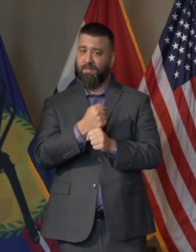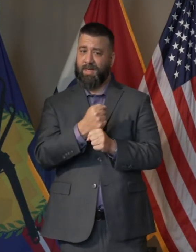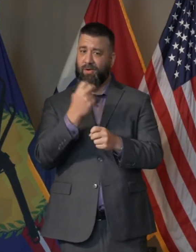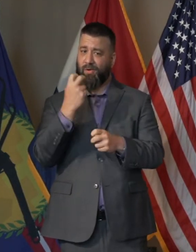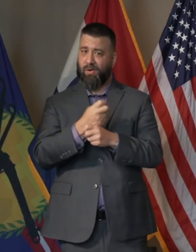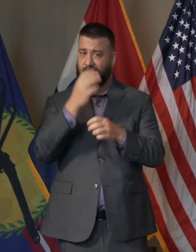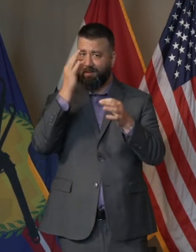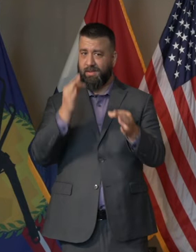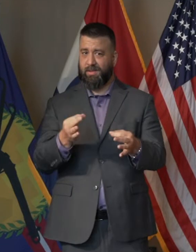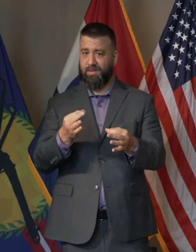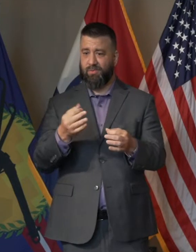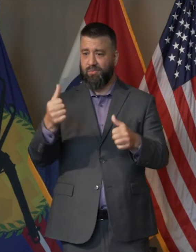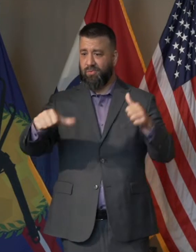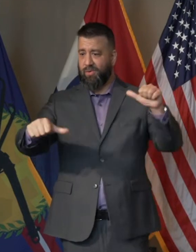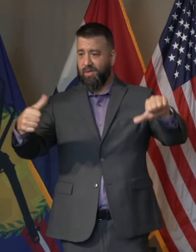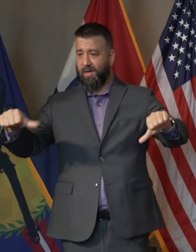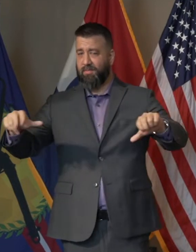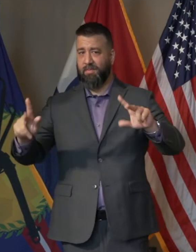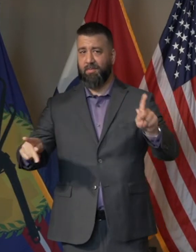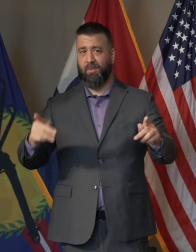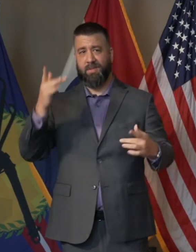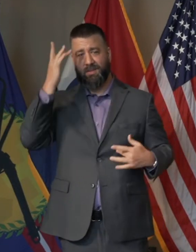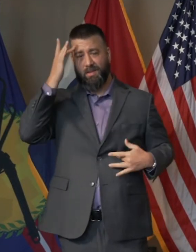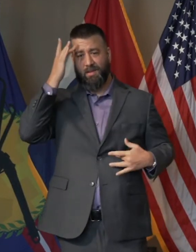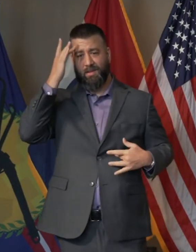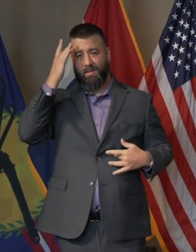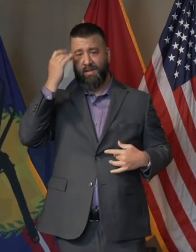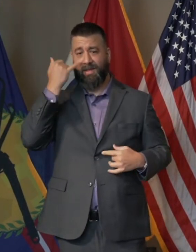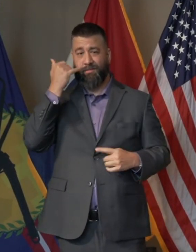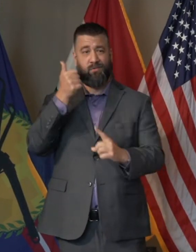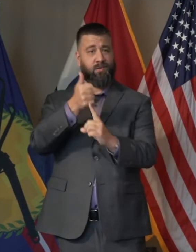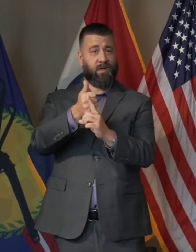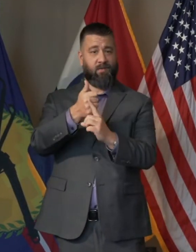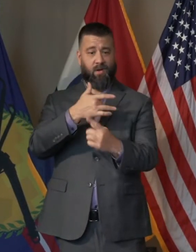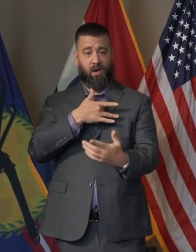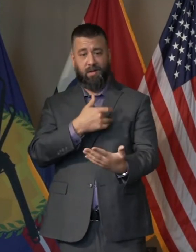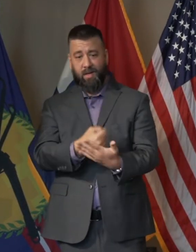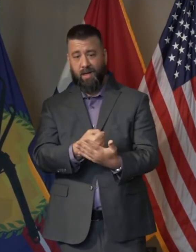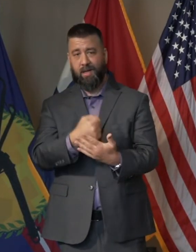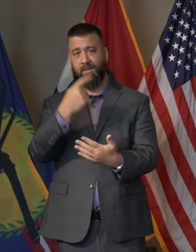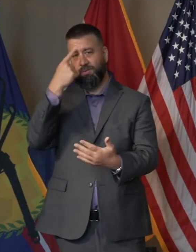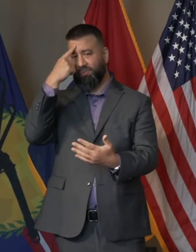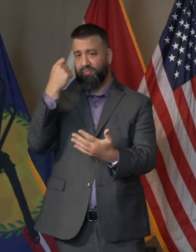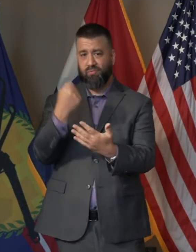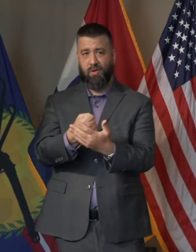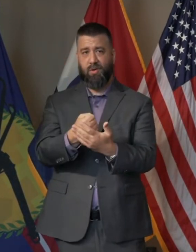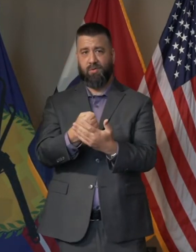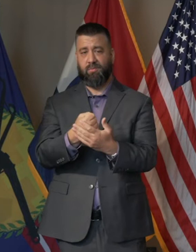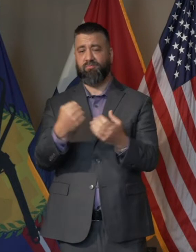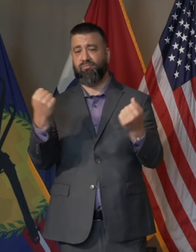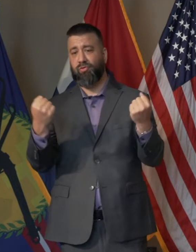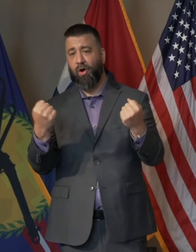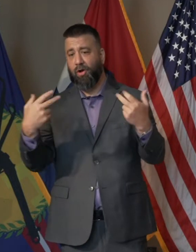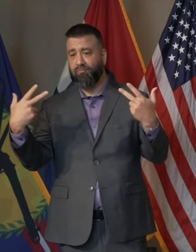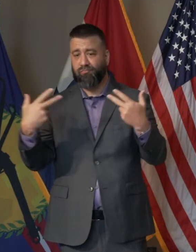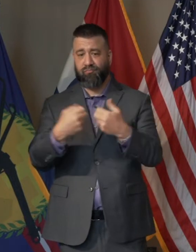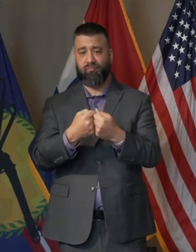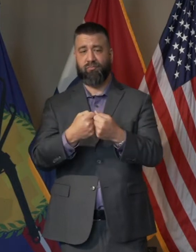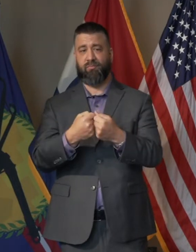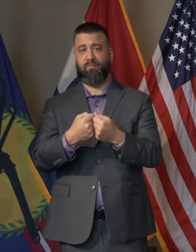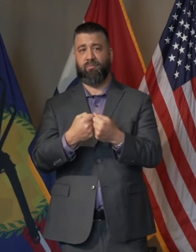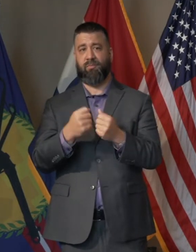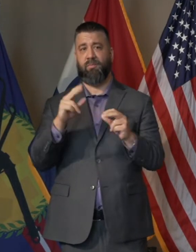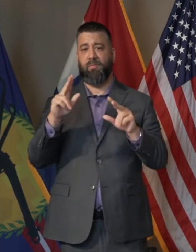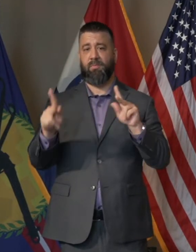choices. People who are very sick, people who have suffered heart attacks or strokes, people who've been in a car accident, people who've